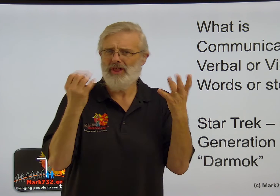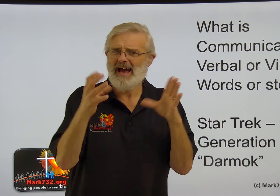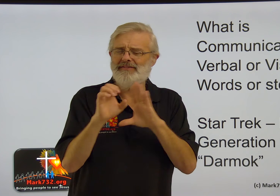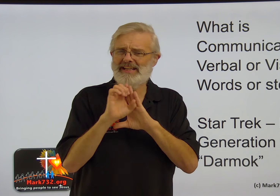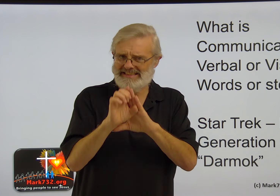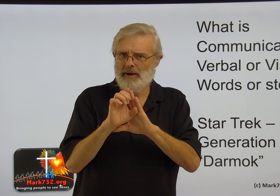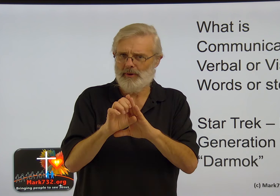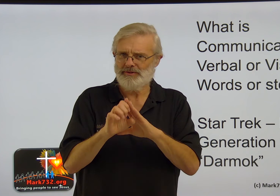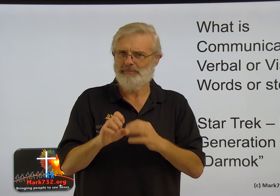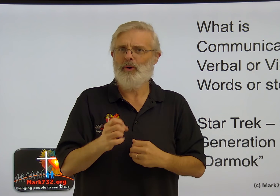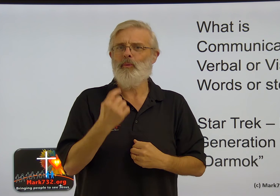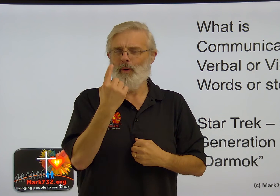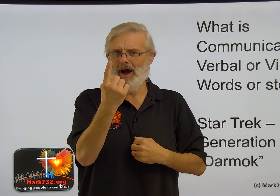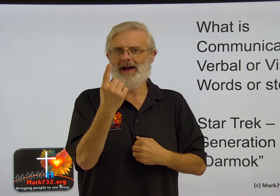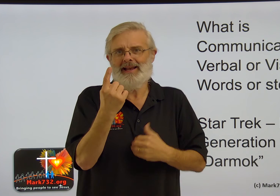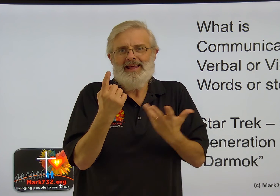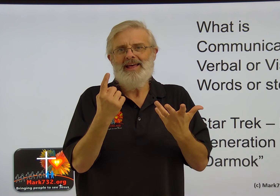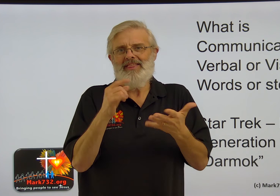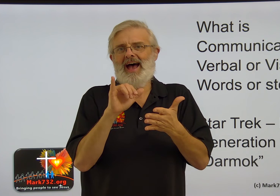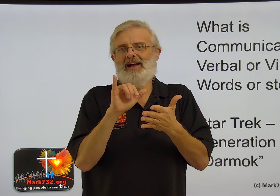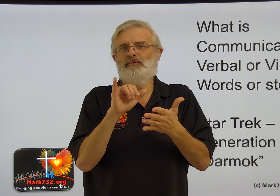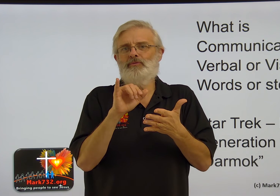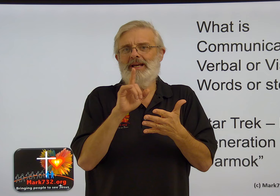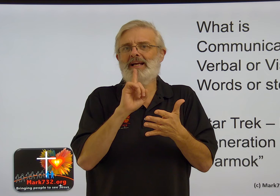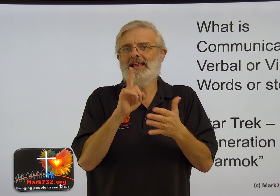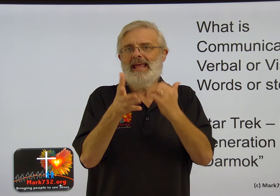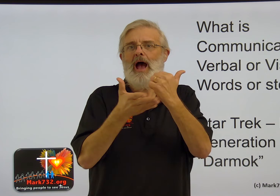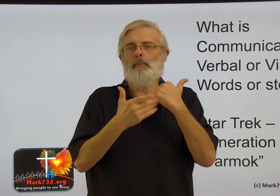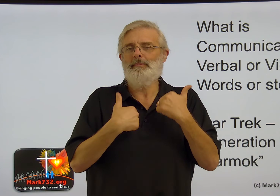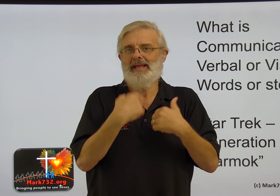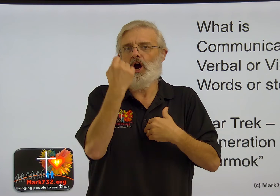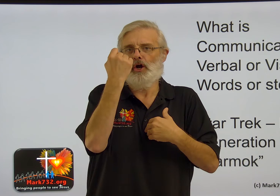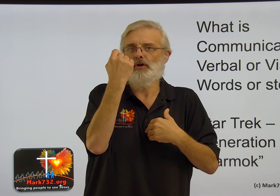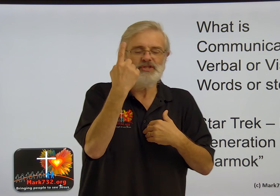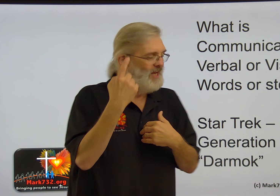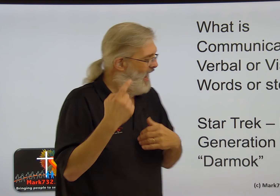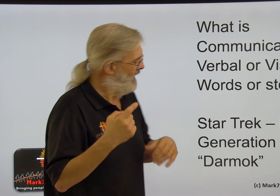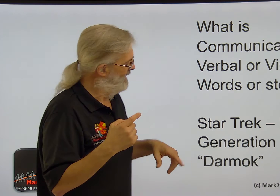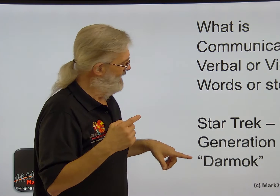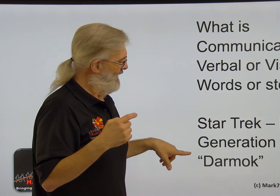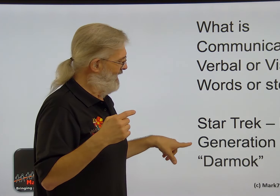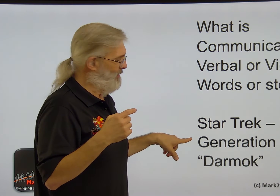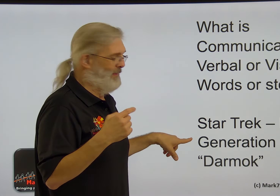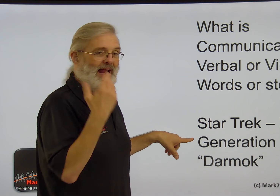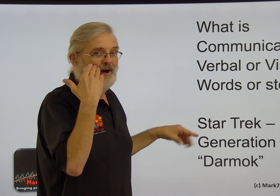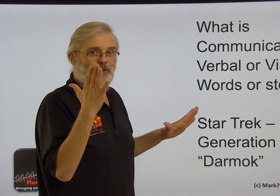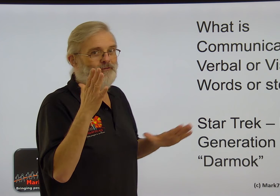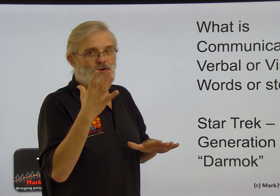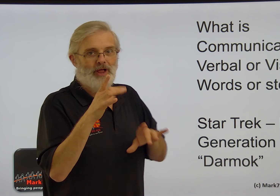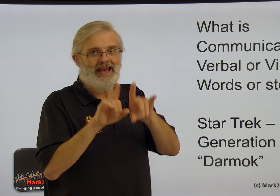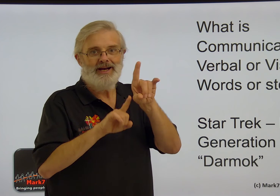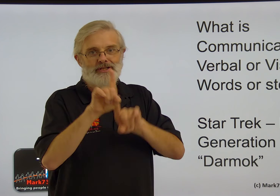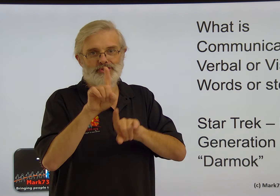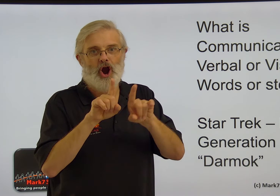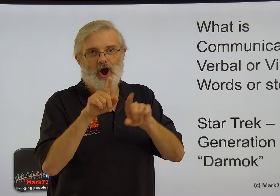of examples, but one that really helped me to understand, and I don't know if you like